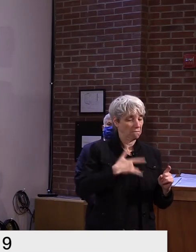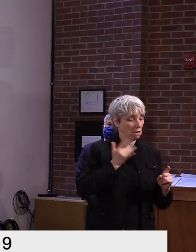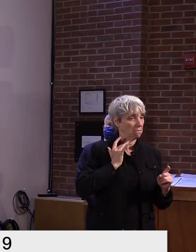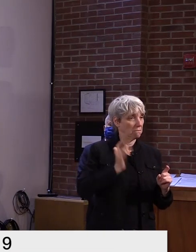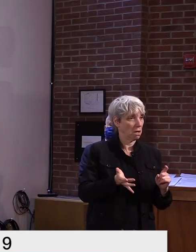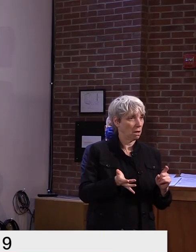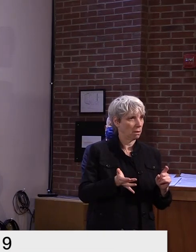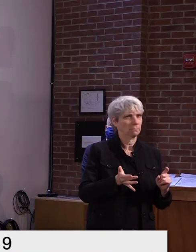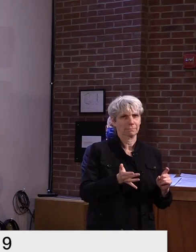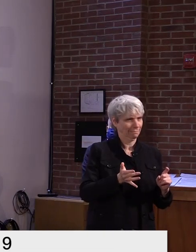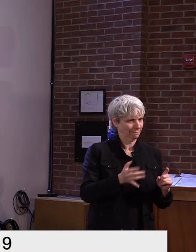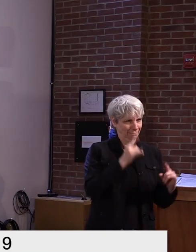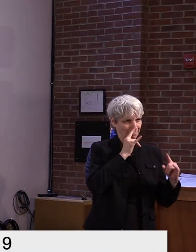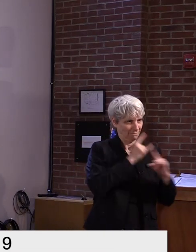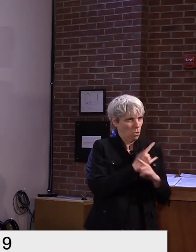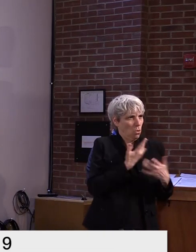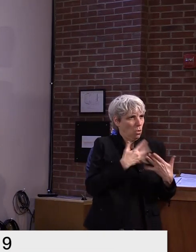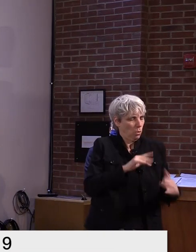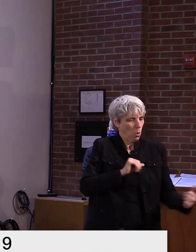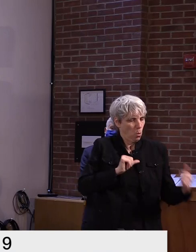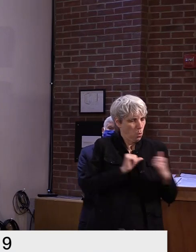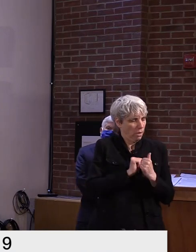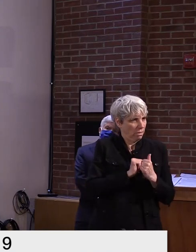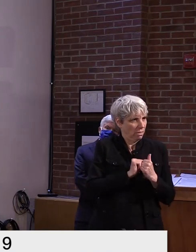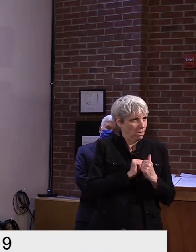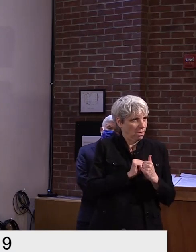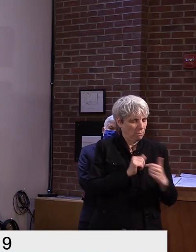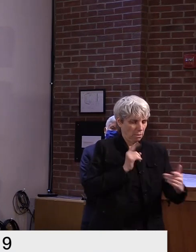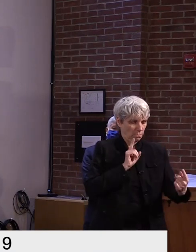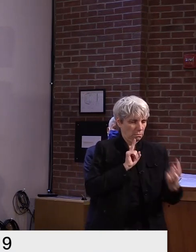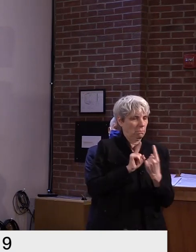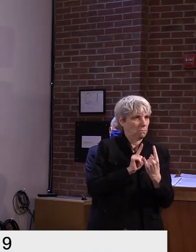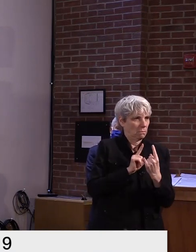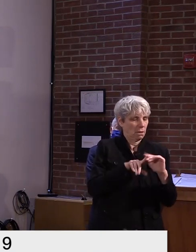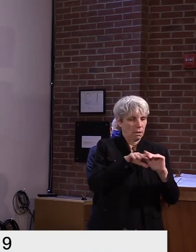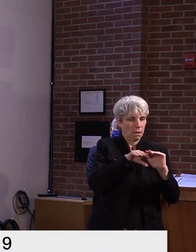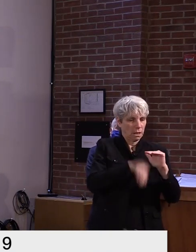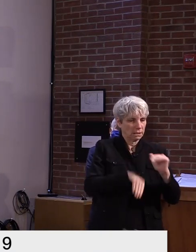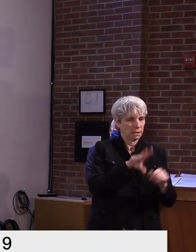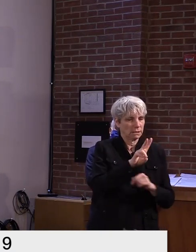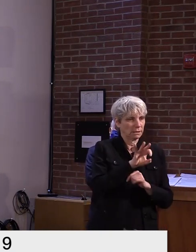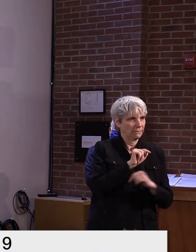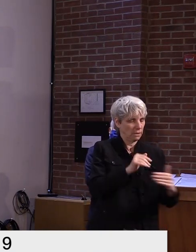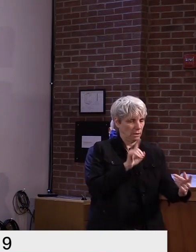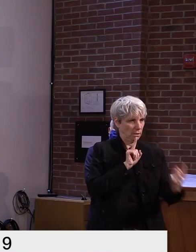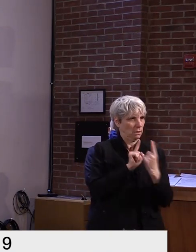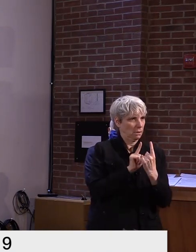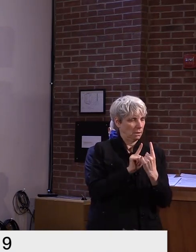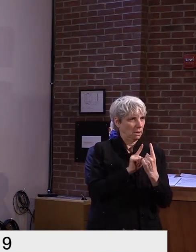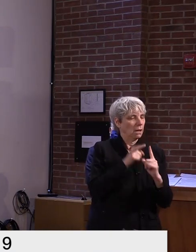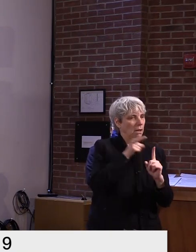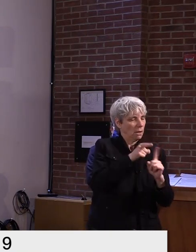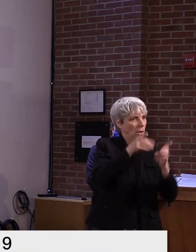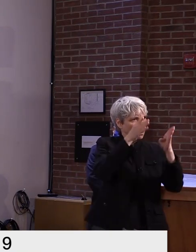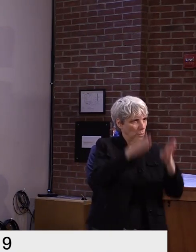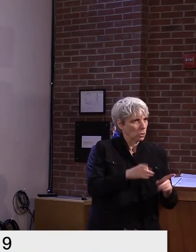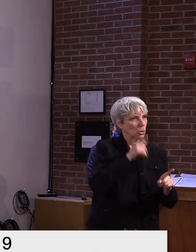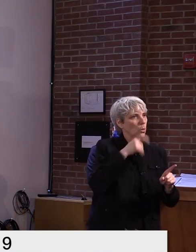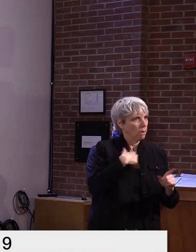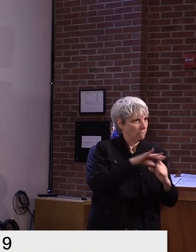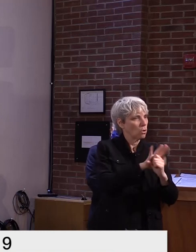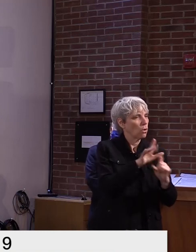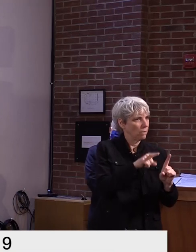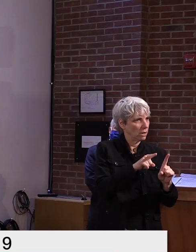if they have been in close contact, meaning within 6 feet, of a person with COVID-19 infection for at least 15